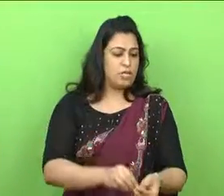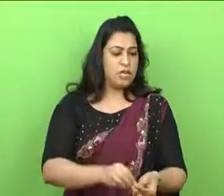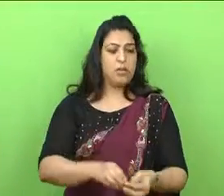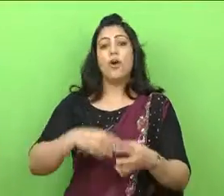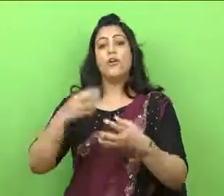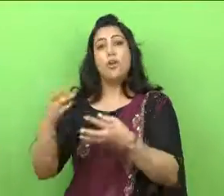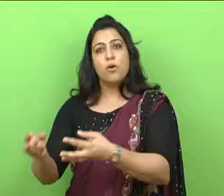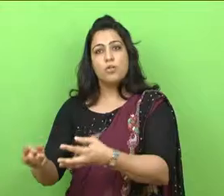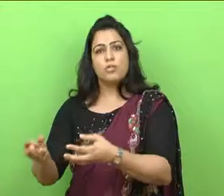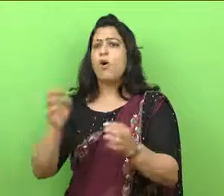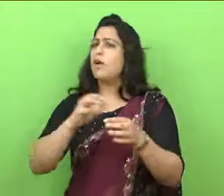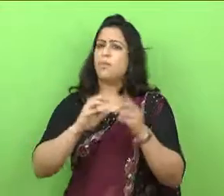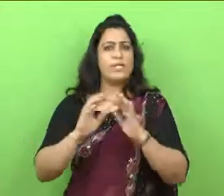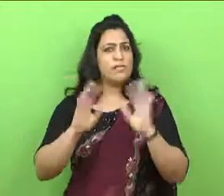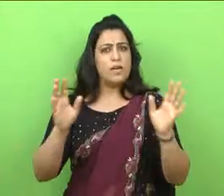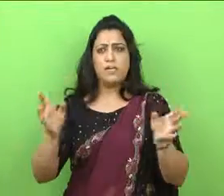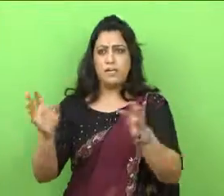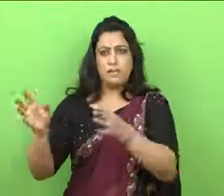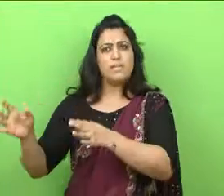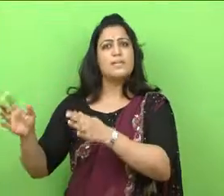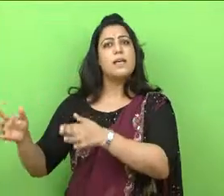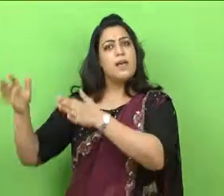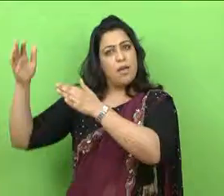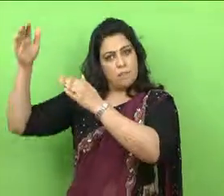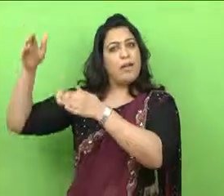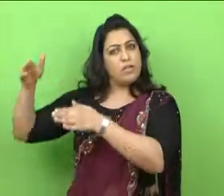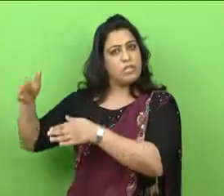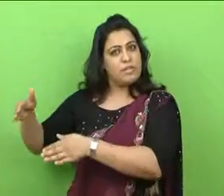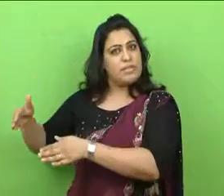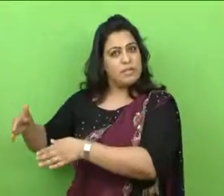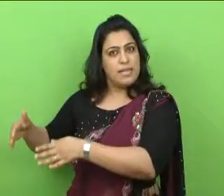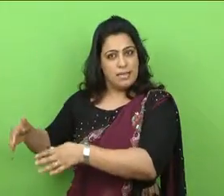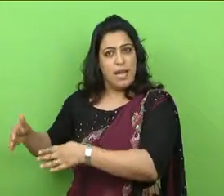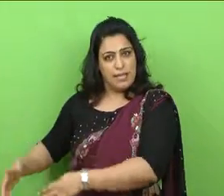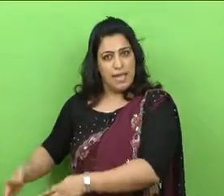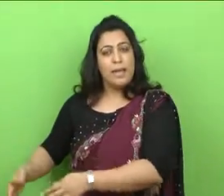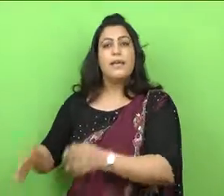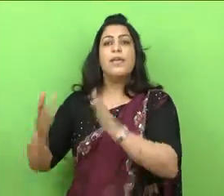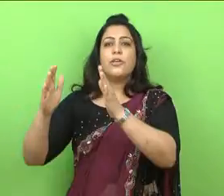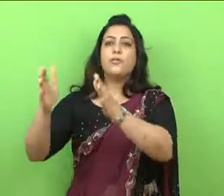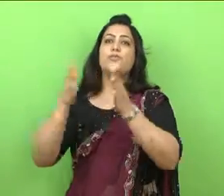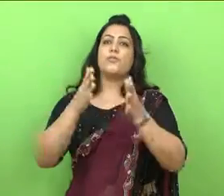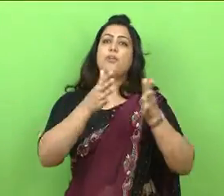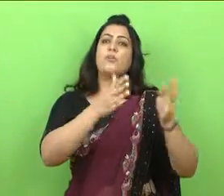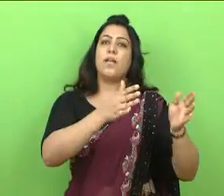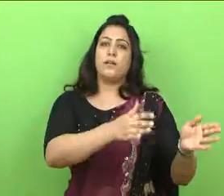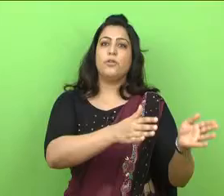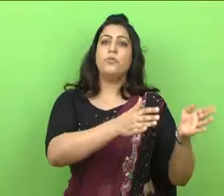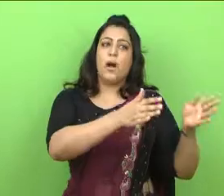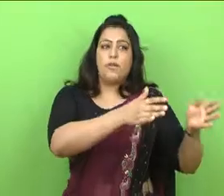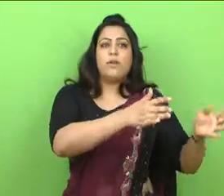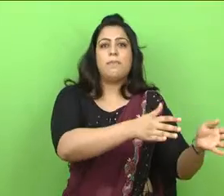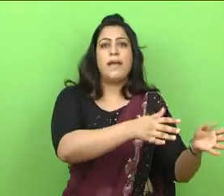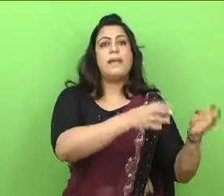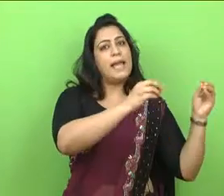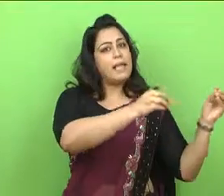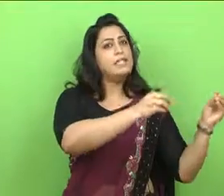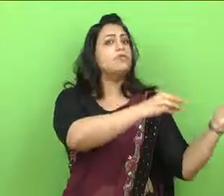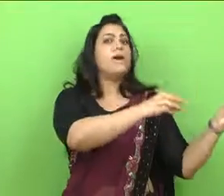structure or your looks or whatever the reasons, biological reasons that are there, you do not look like, you are not a man and hence you are a